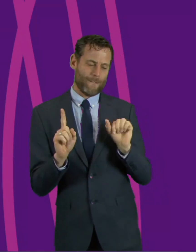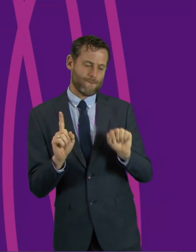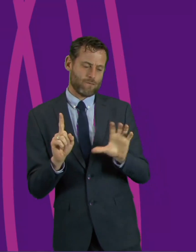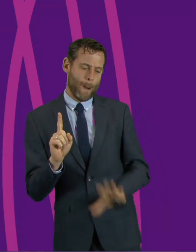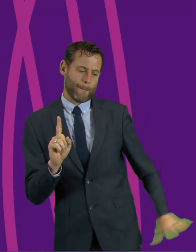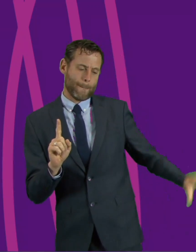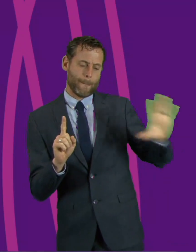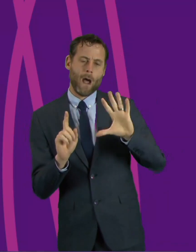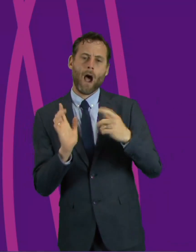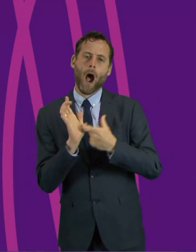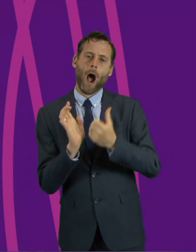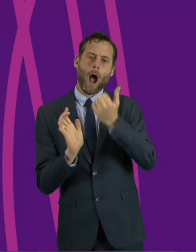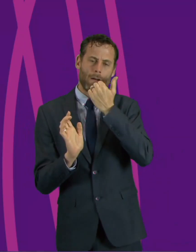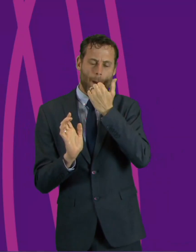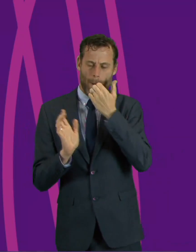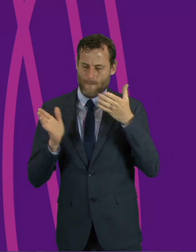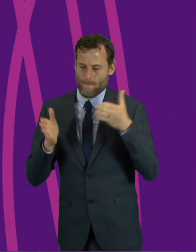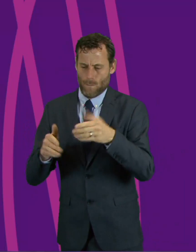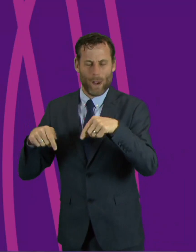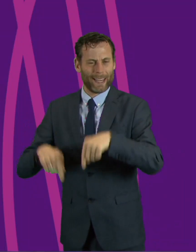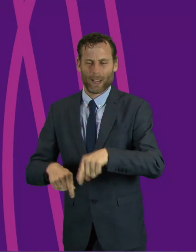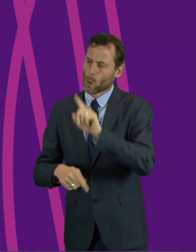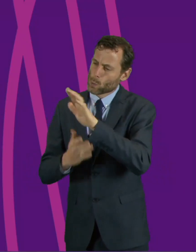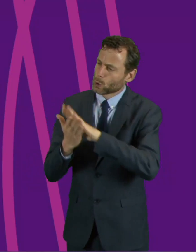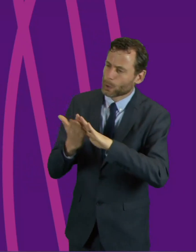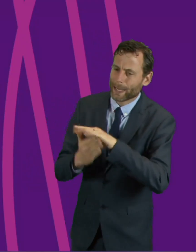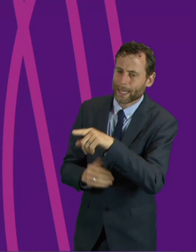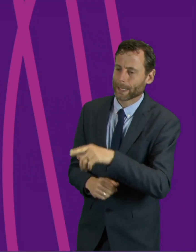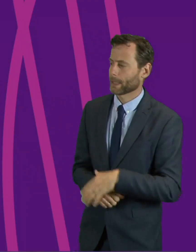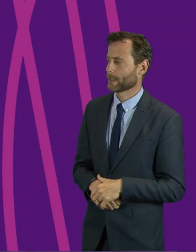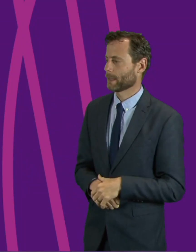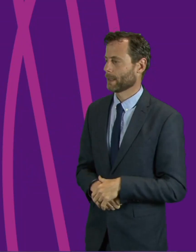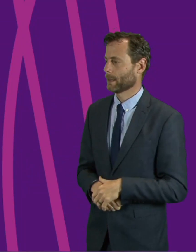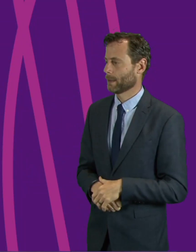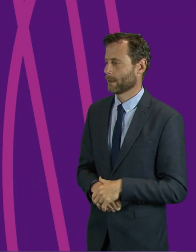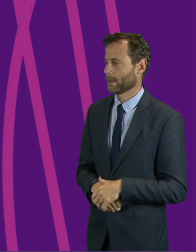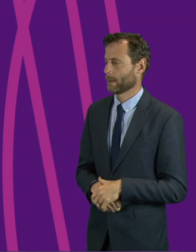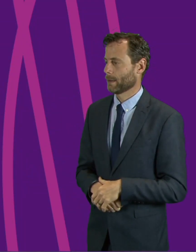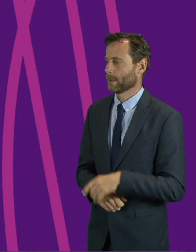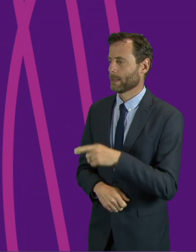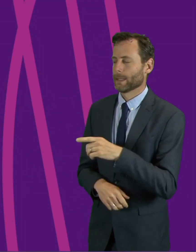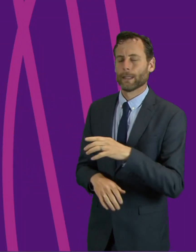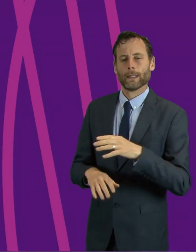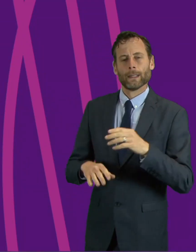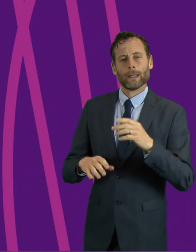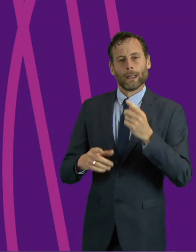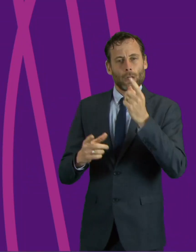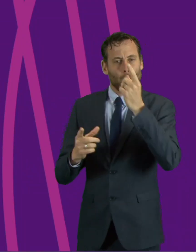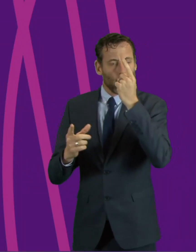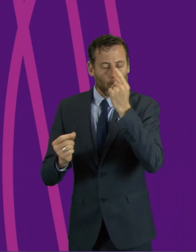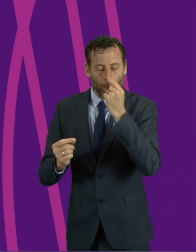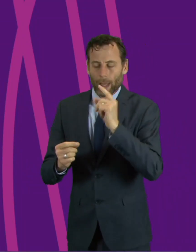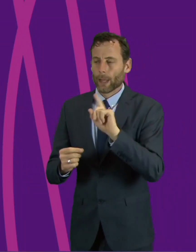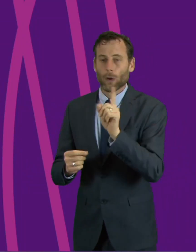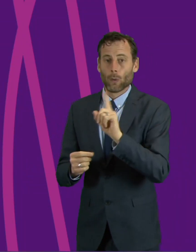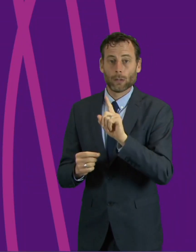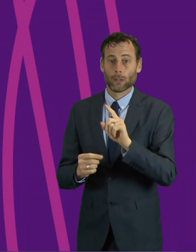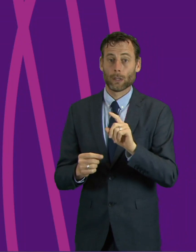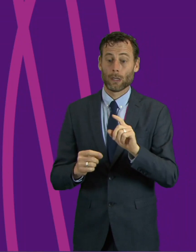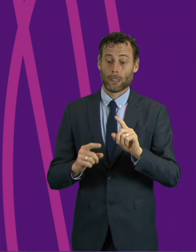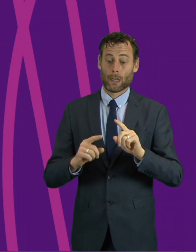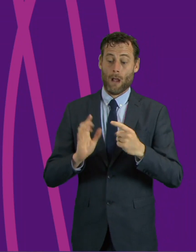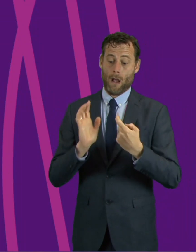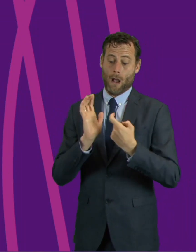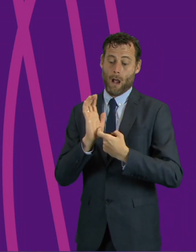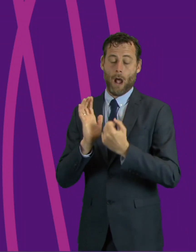like? First Minister. This is not the most helpful way of starting to answer this question, I appreciate, but it could be a mix of all of those